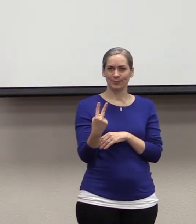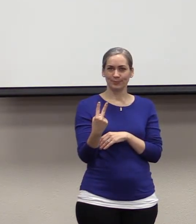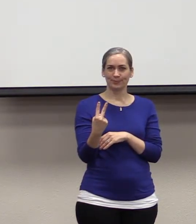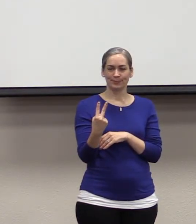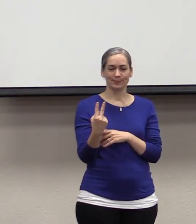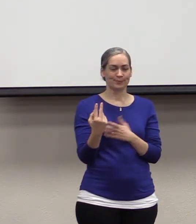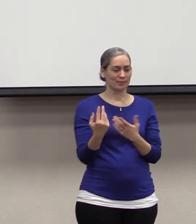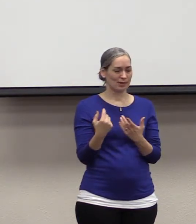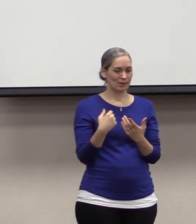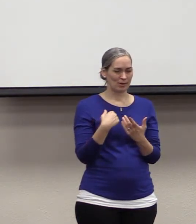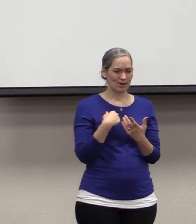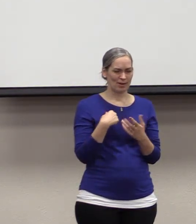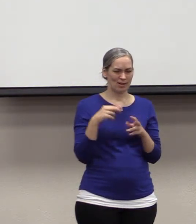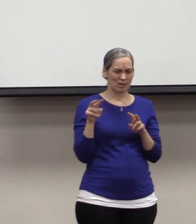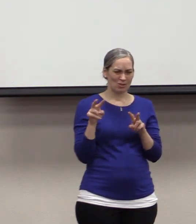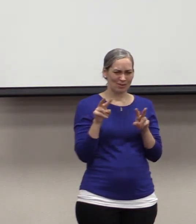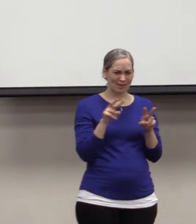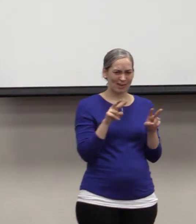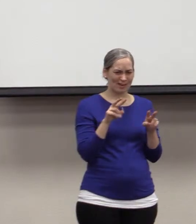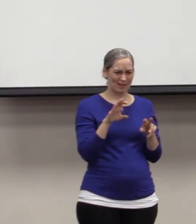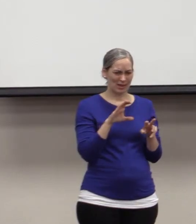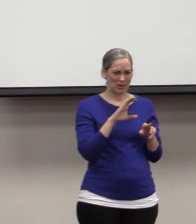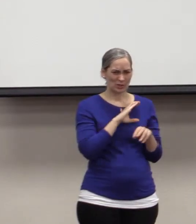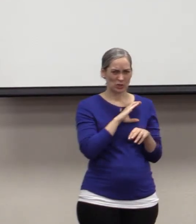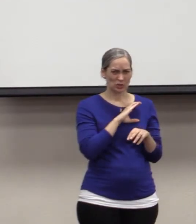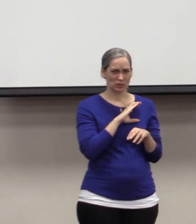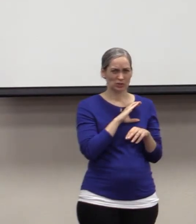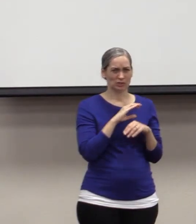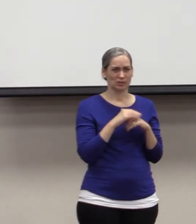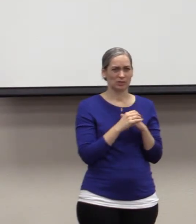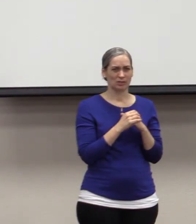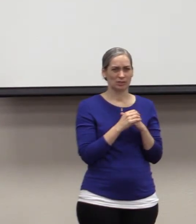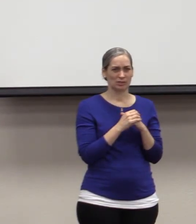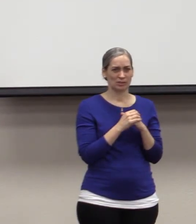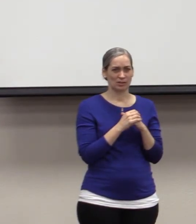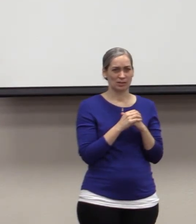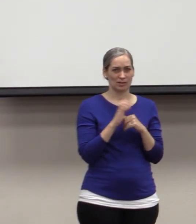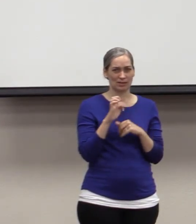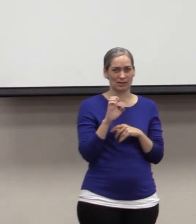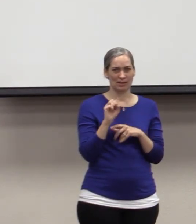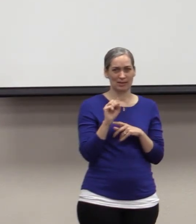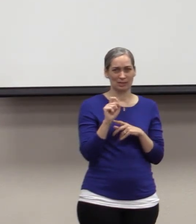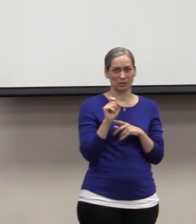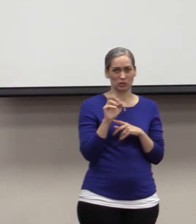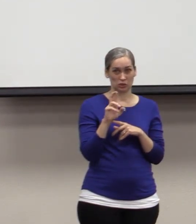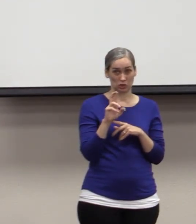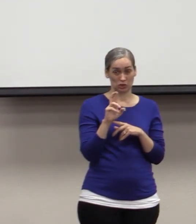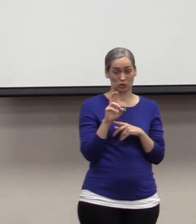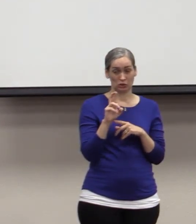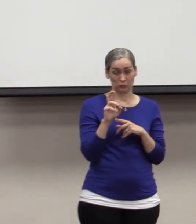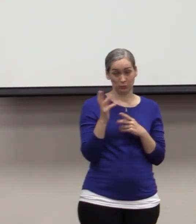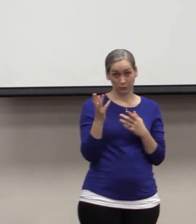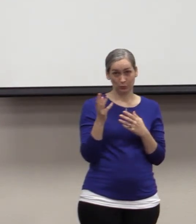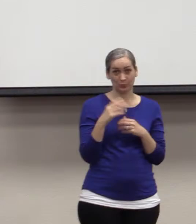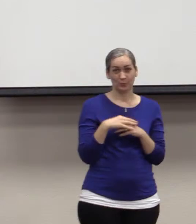And so I can't help but look at the characters in this story. Obviously, I'm going to look at Esther, because her namesake in the book,